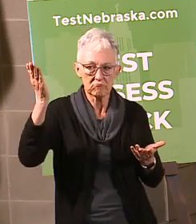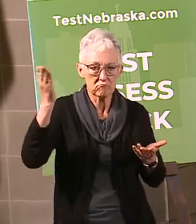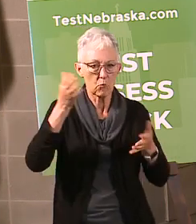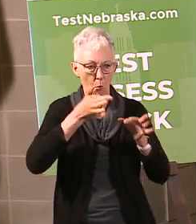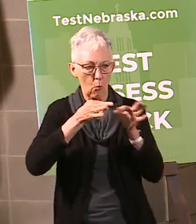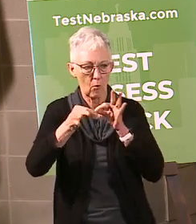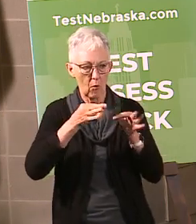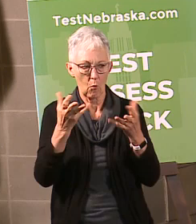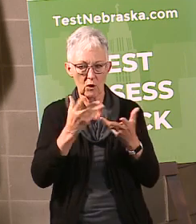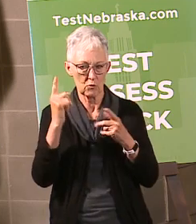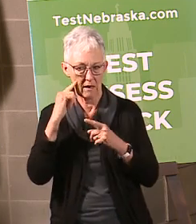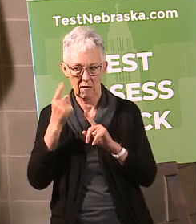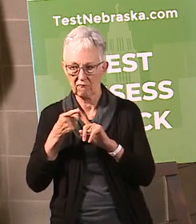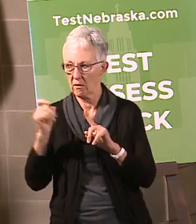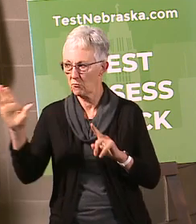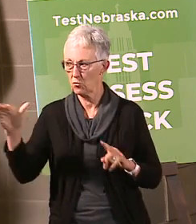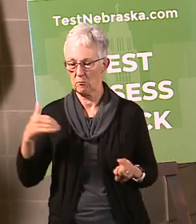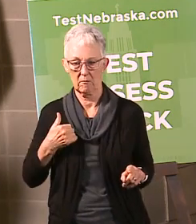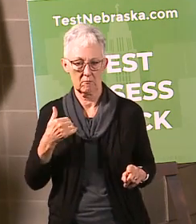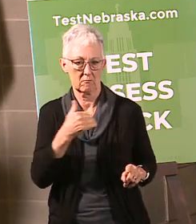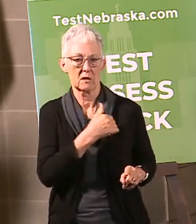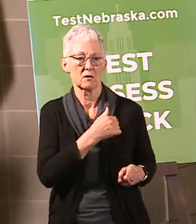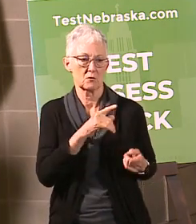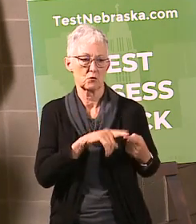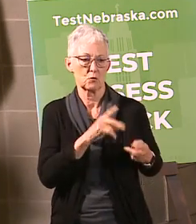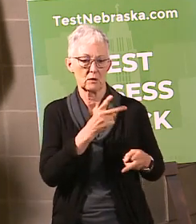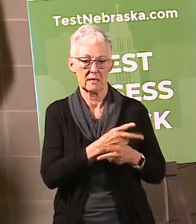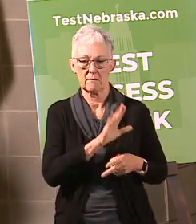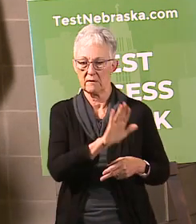responding to this pandemic to work to keep their residents safe.